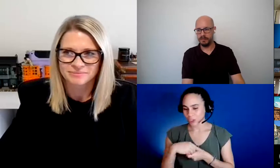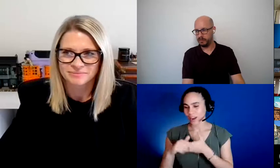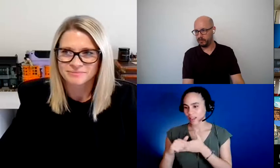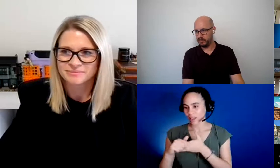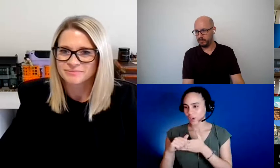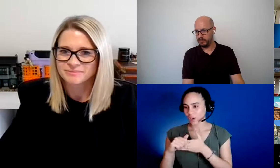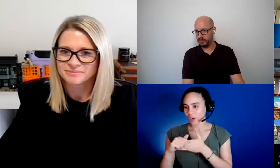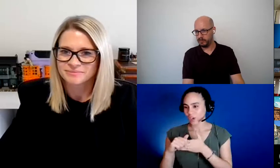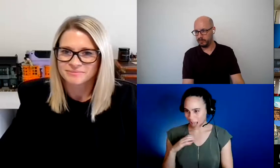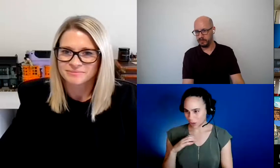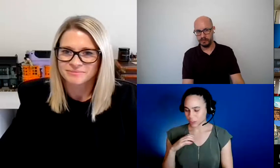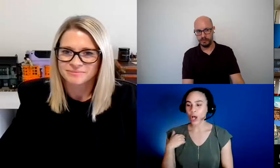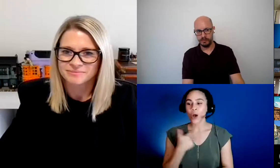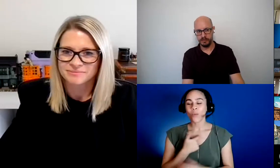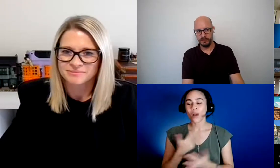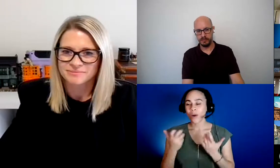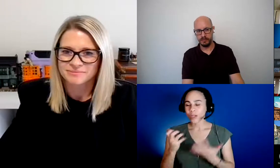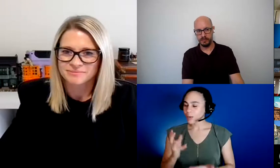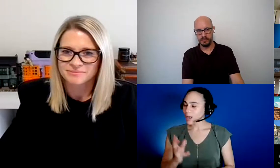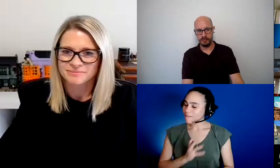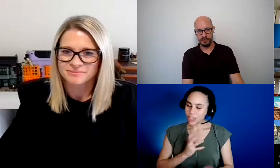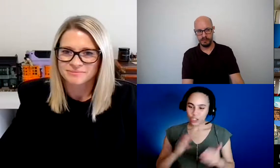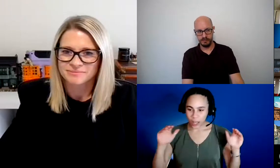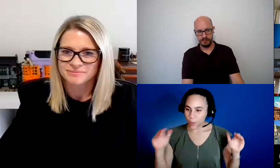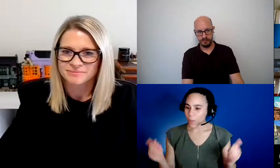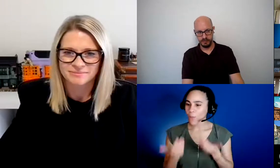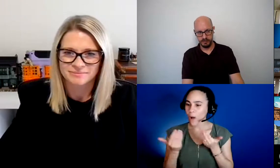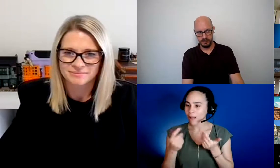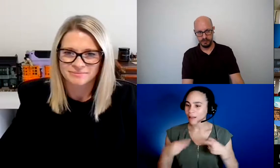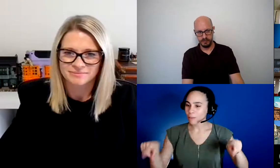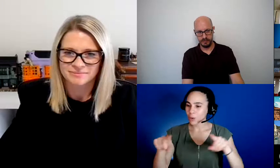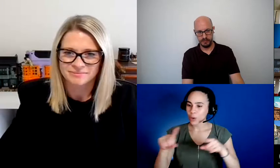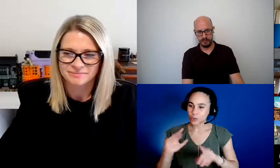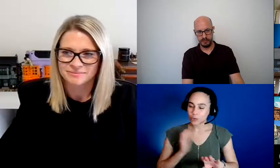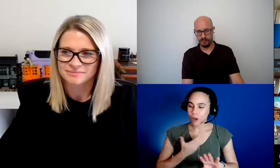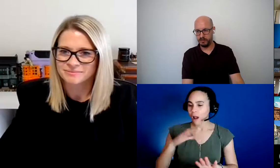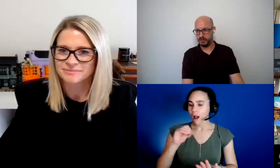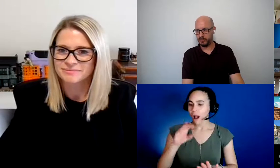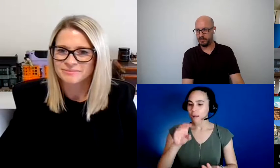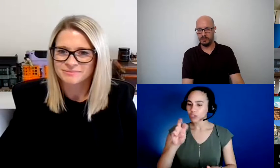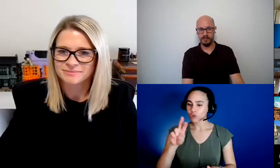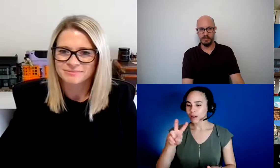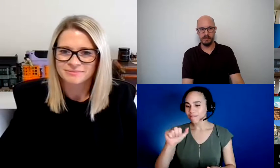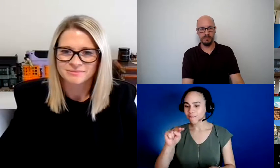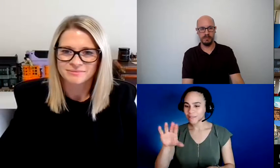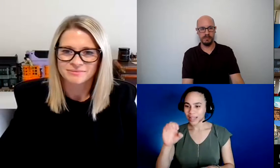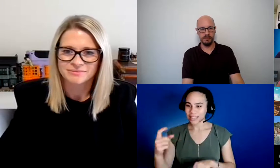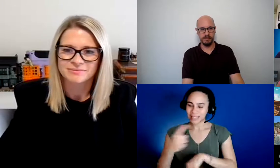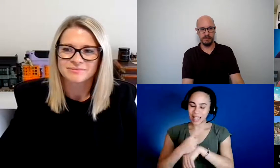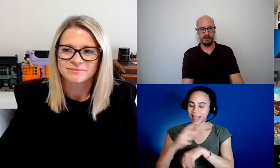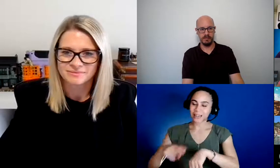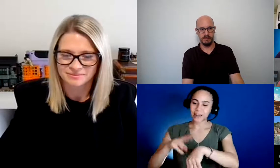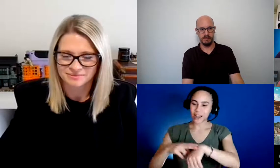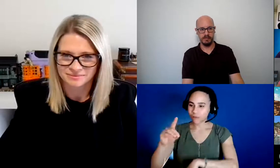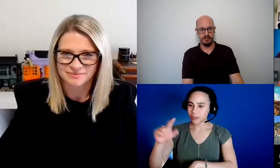we'd like to officially welcome you to our Observance Day of National Disability Independence Day. It